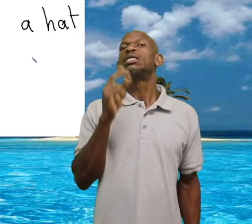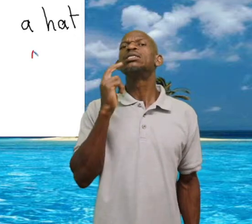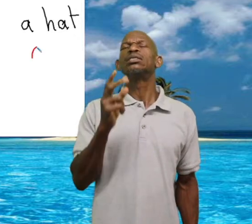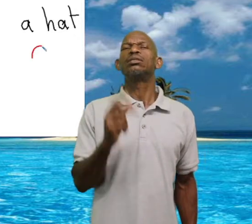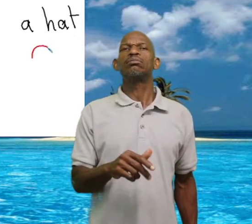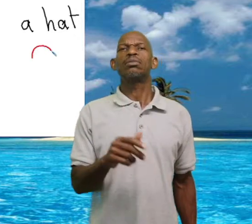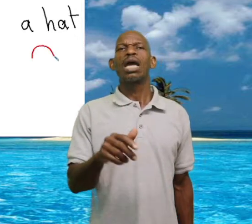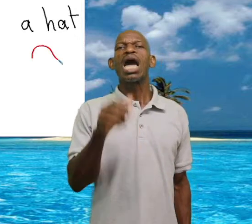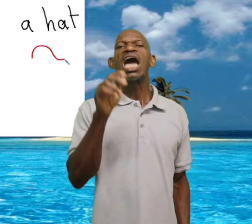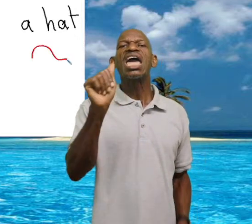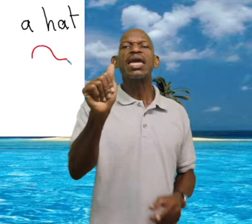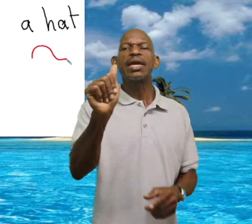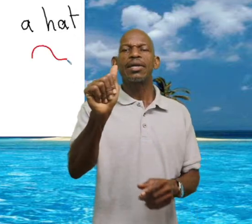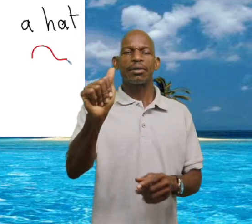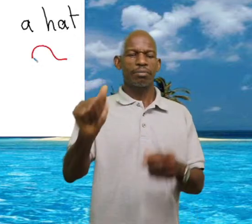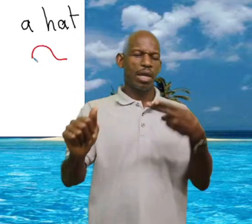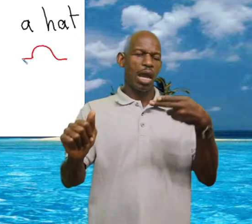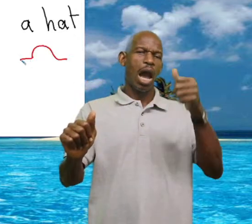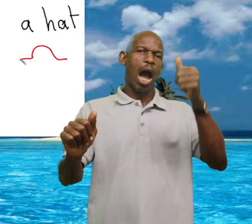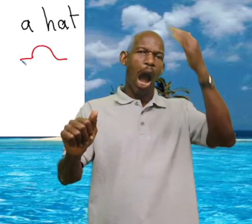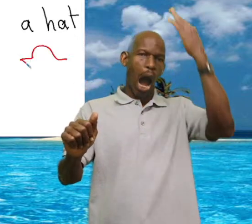excuse my red. So I have a hat.